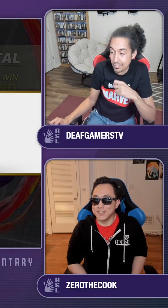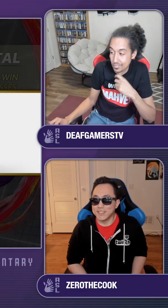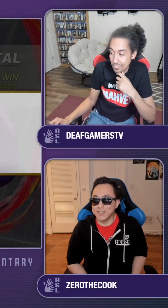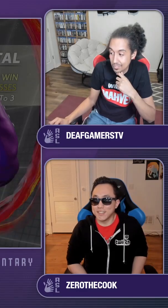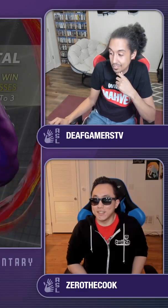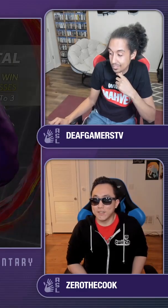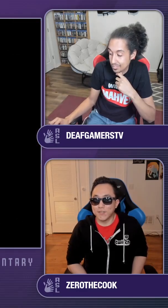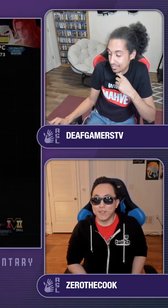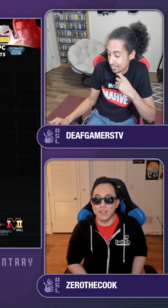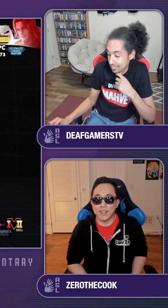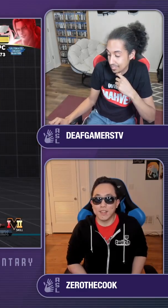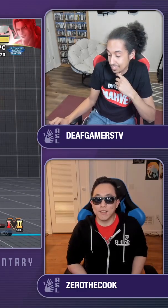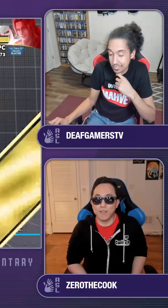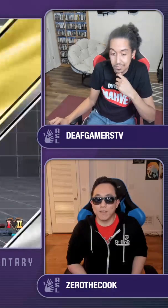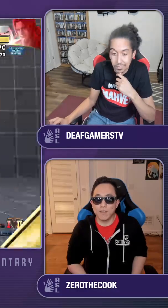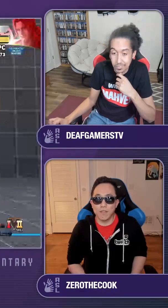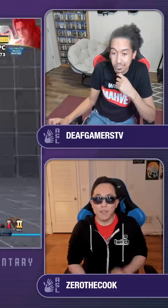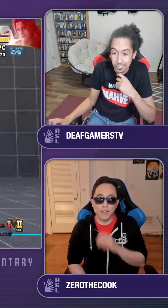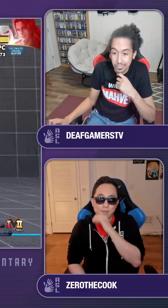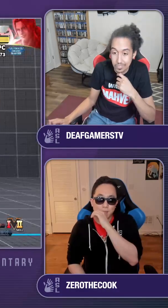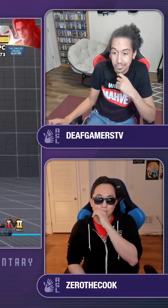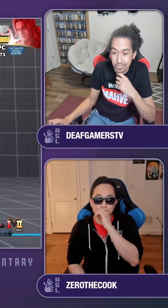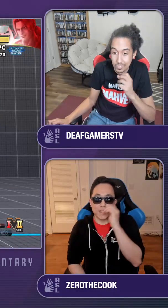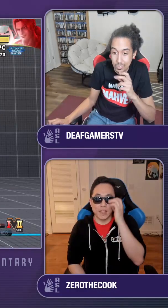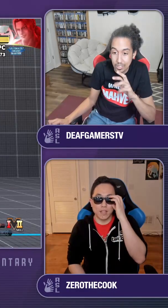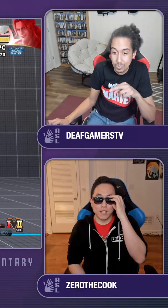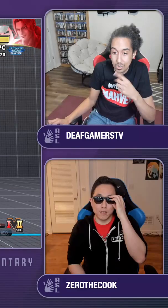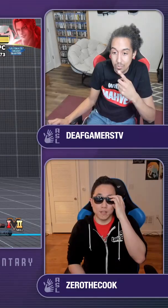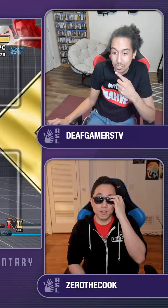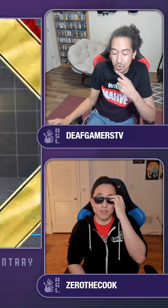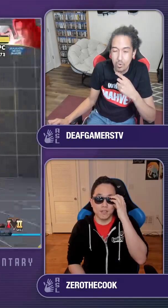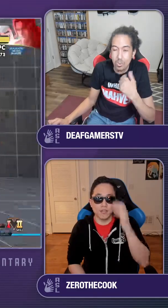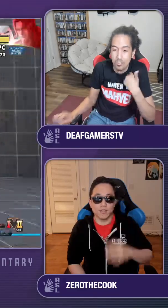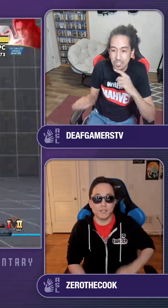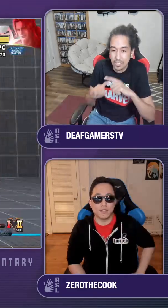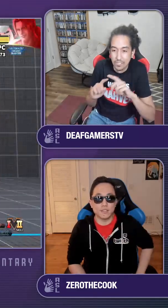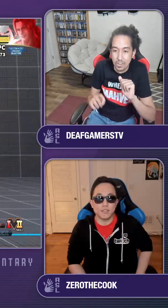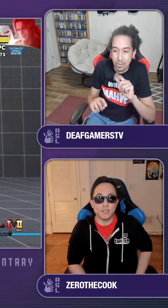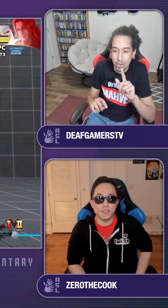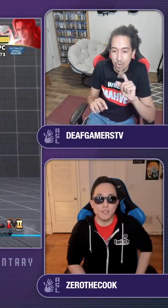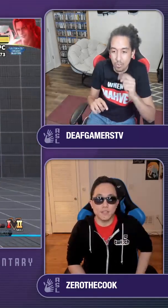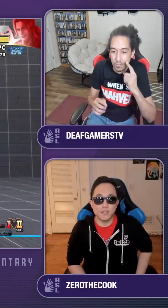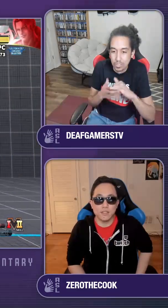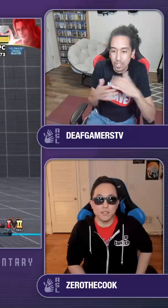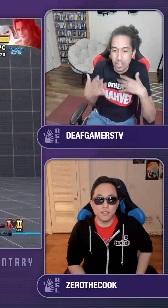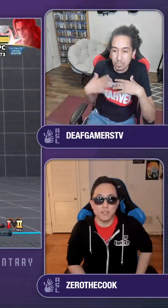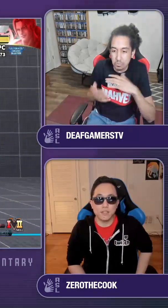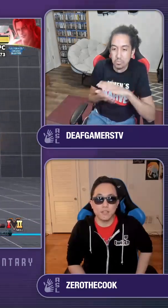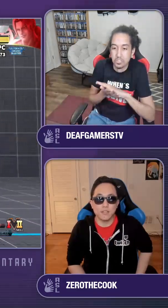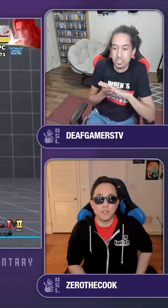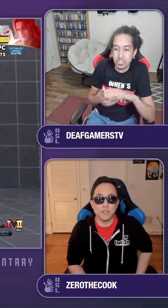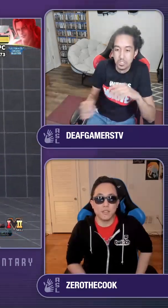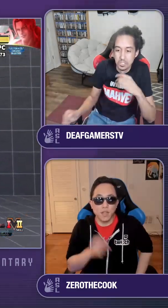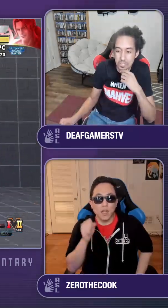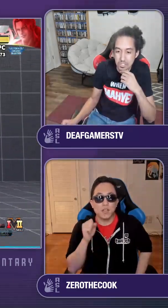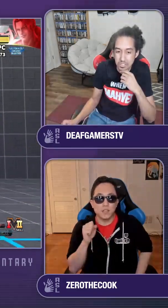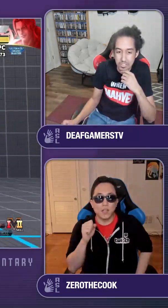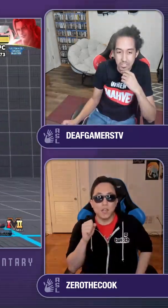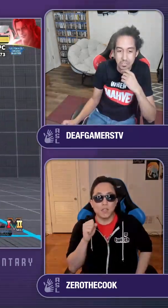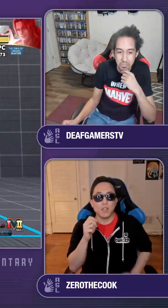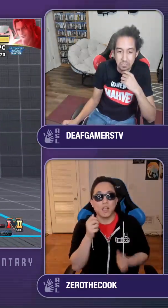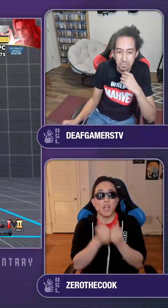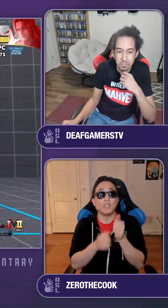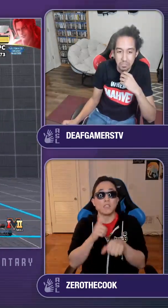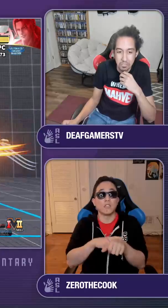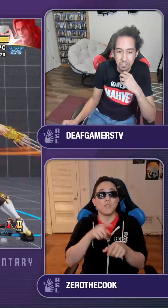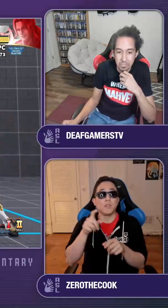is mashing. That's true. That can't be true. Well, both coats are off right now. Both players are getting serious as Jazdero